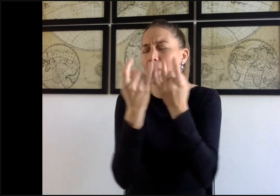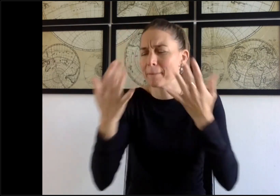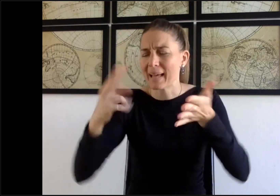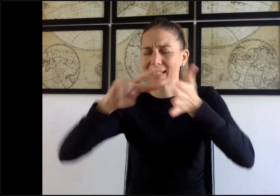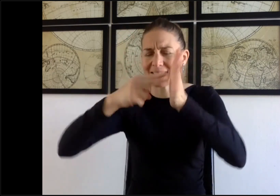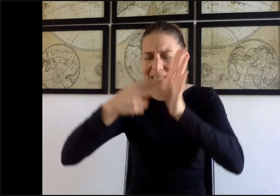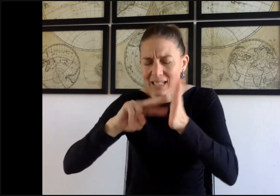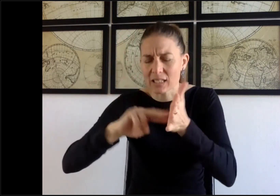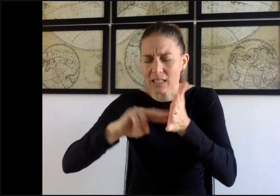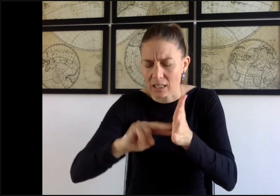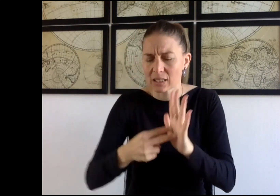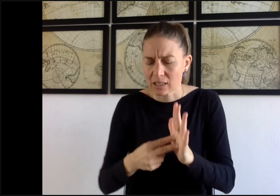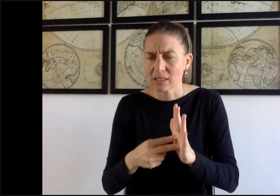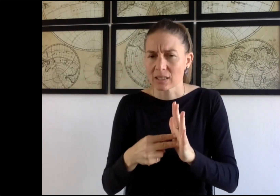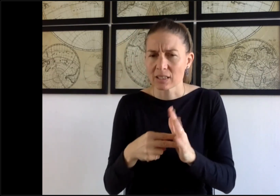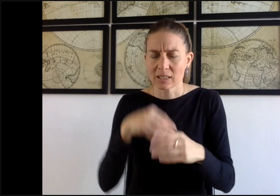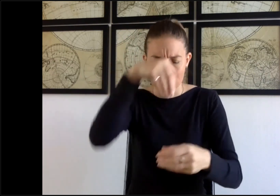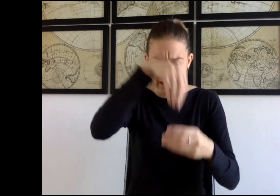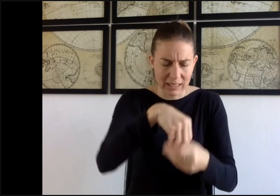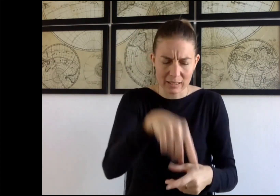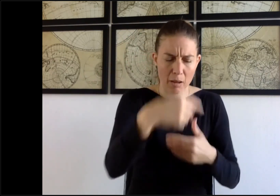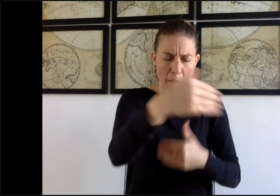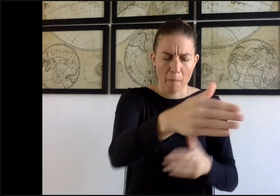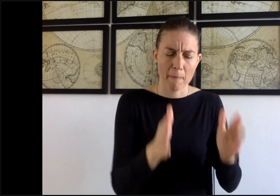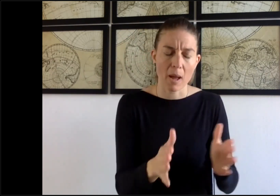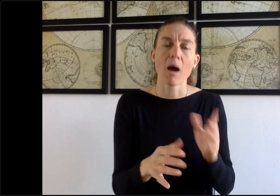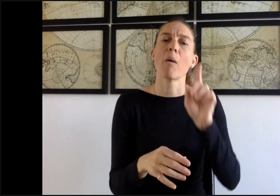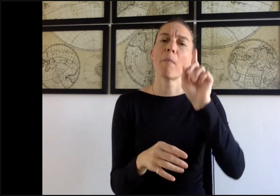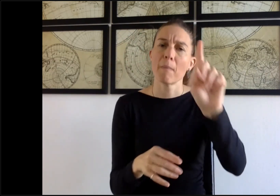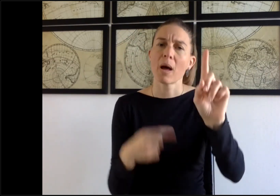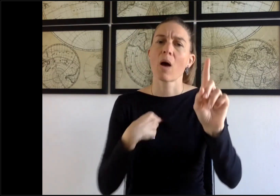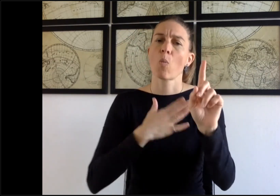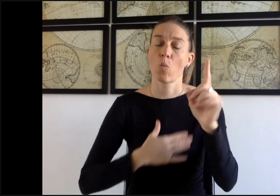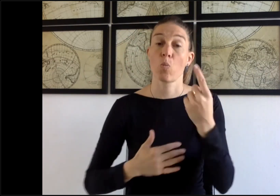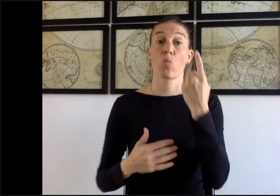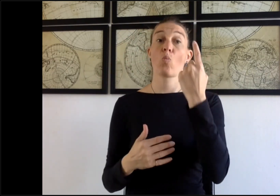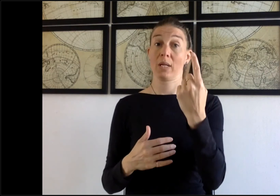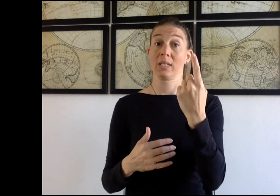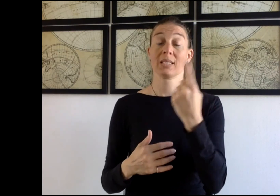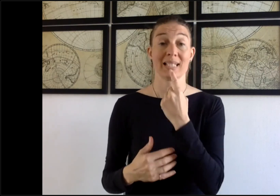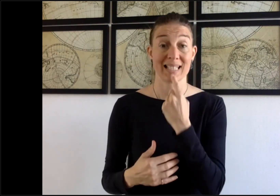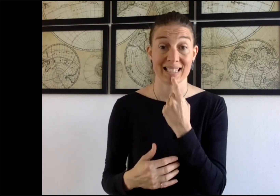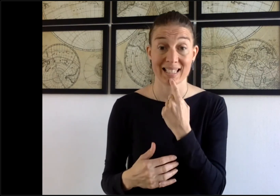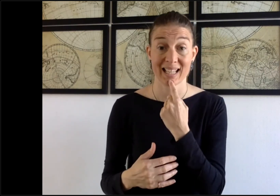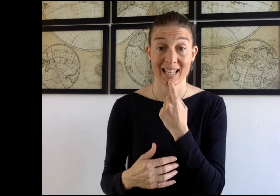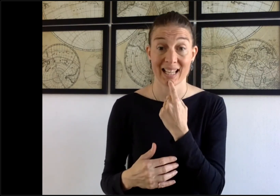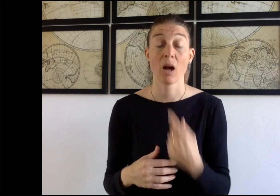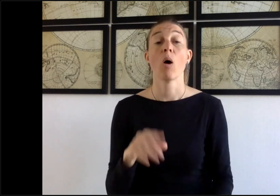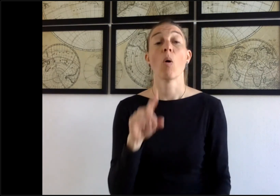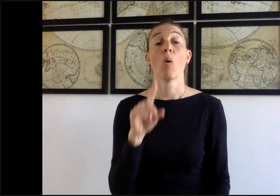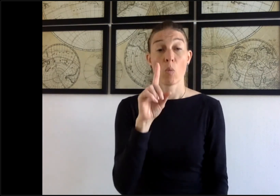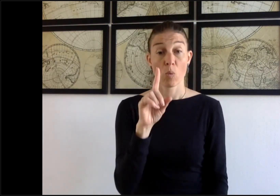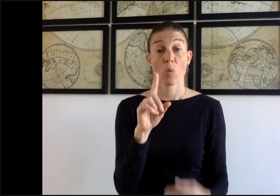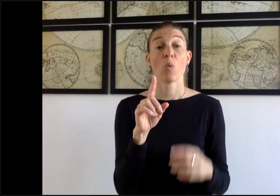are within this package. I would just like to name one of them, and that is 100% EU co-financing rate